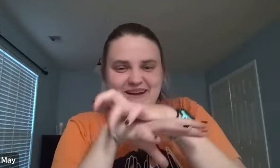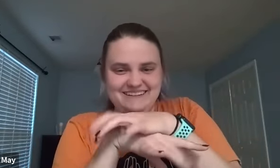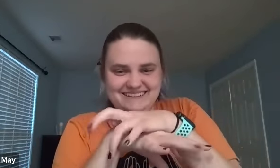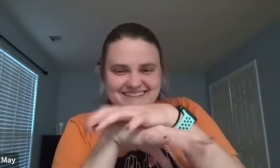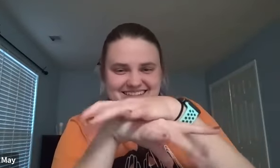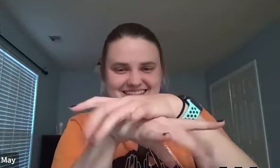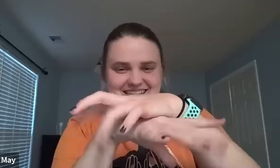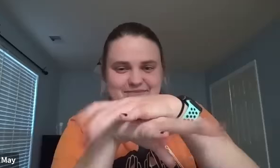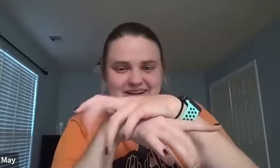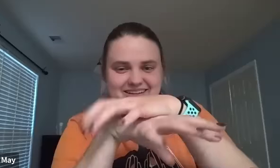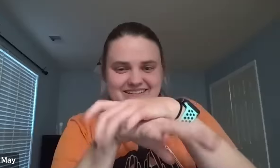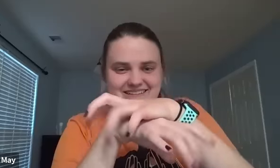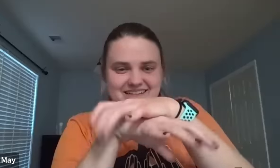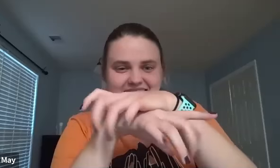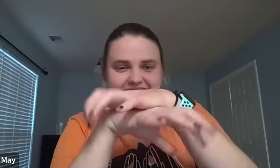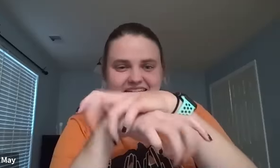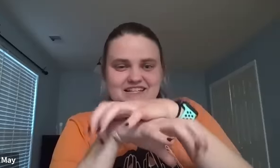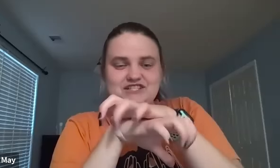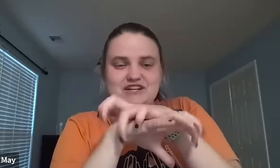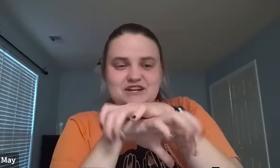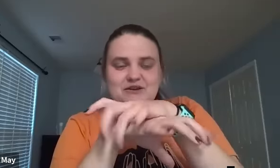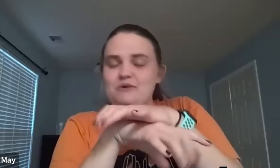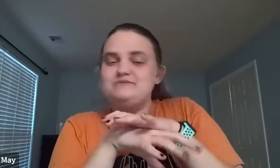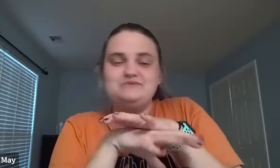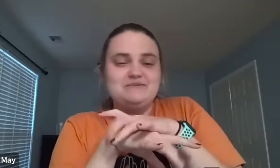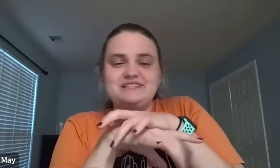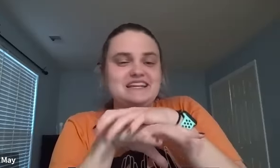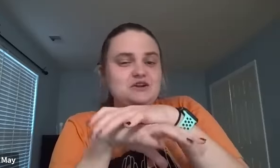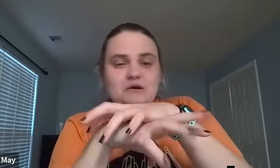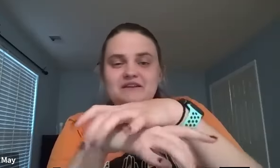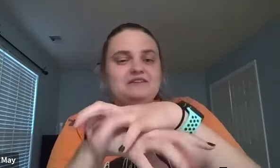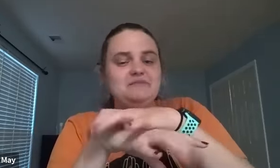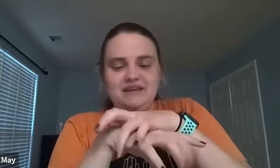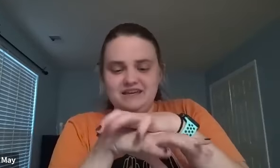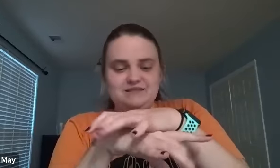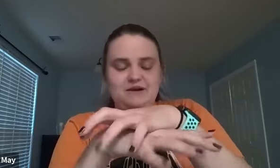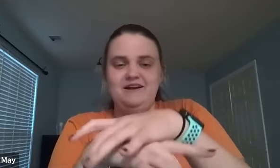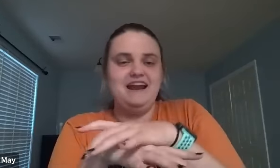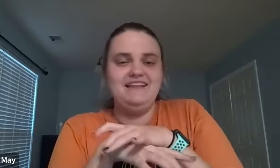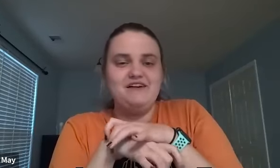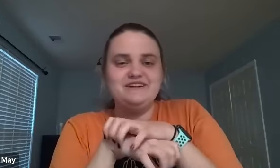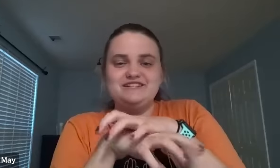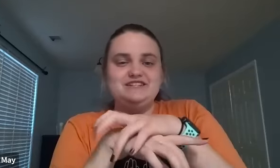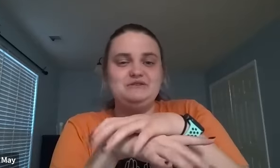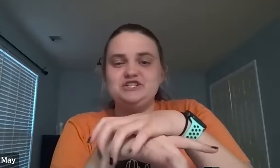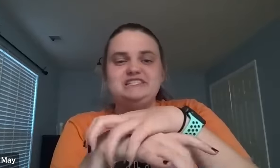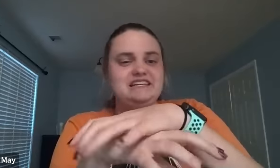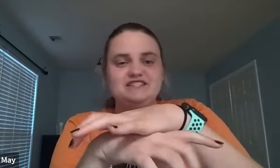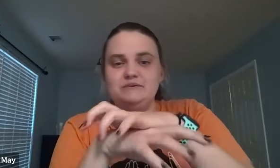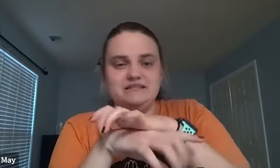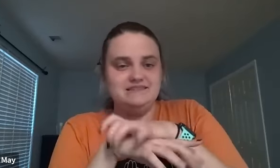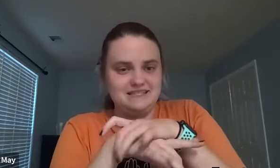spider. And it's just, you're like pretending you're literally making a spider. And I love it because you can just see it so easily,